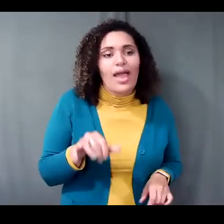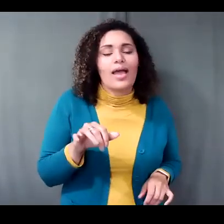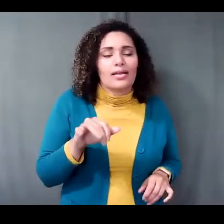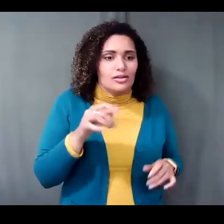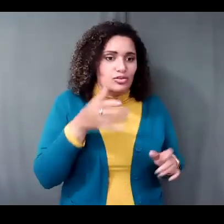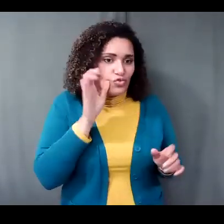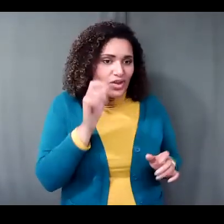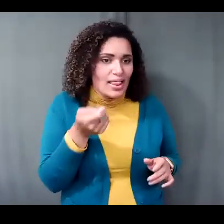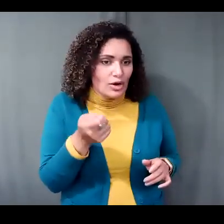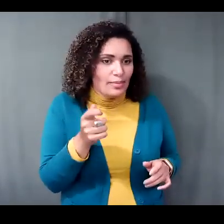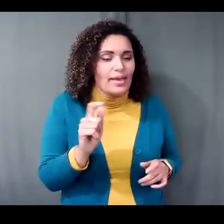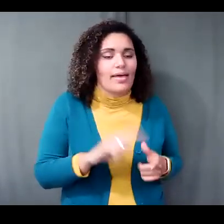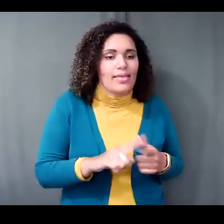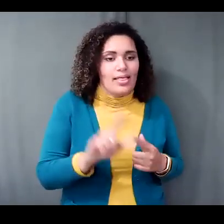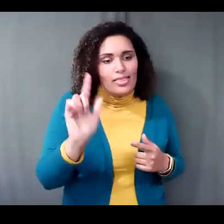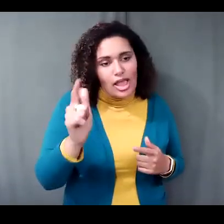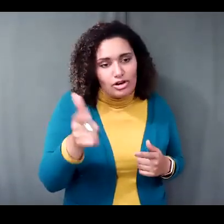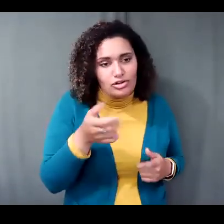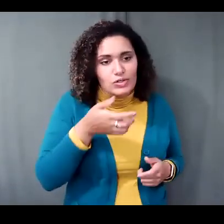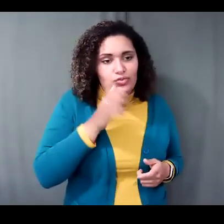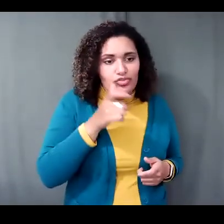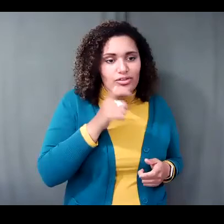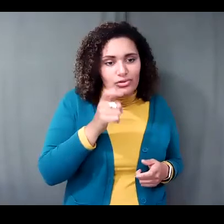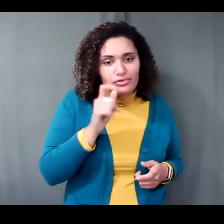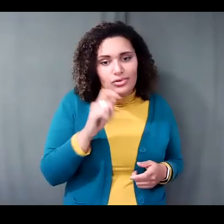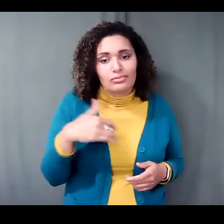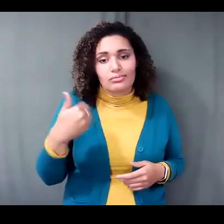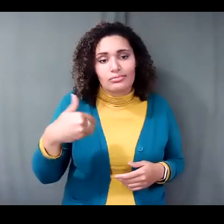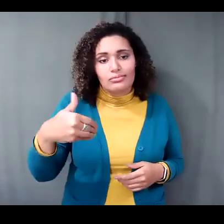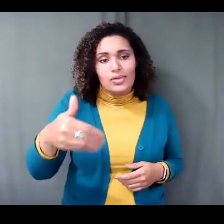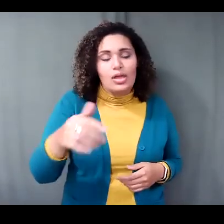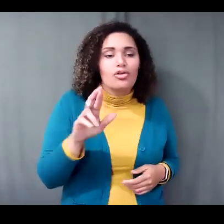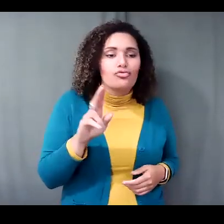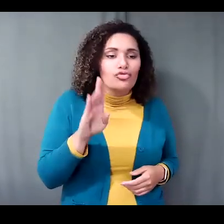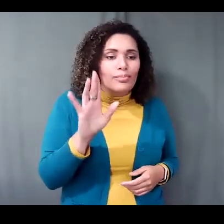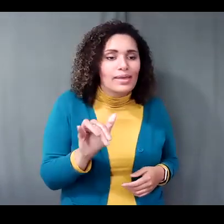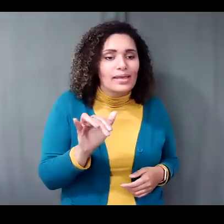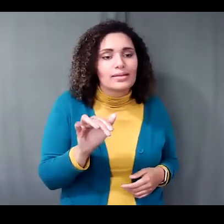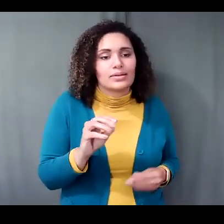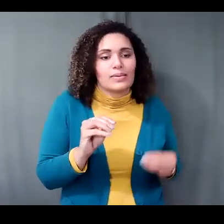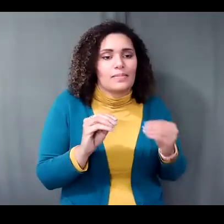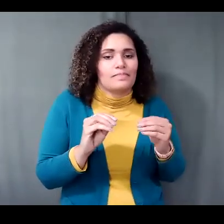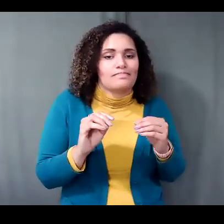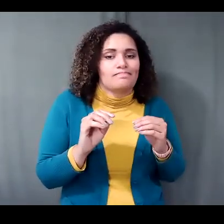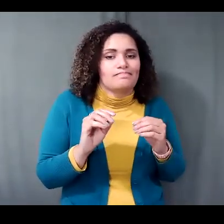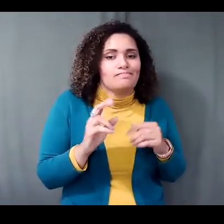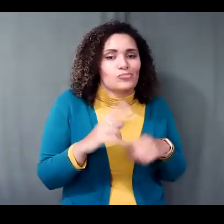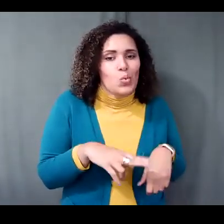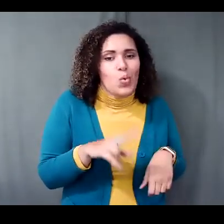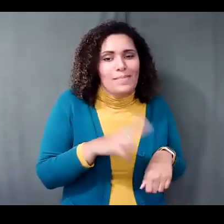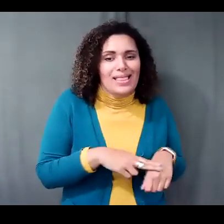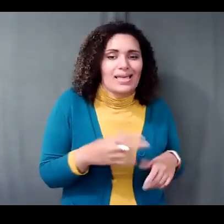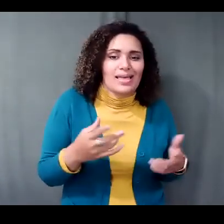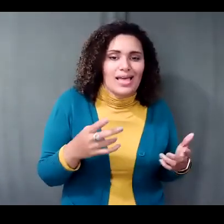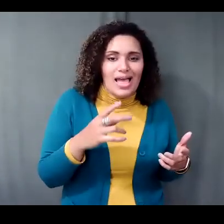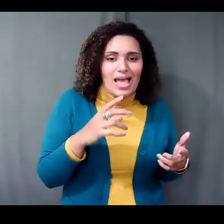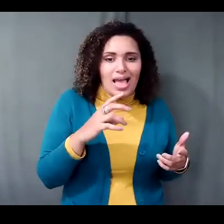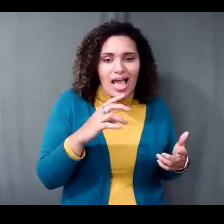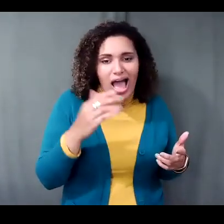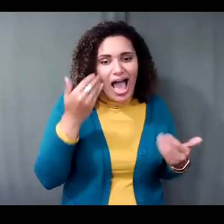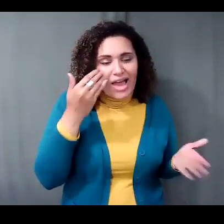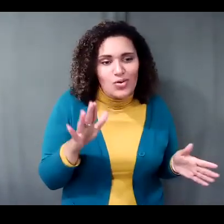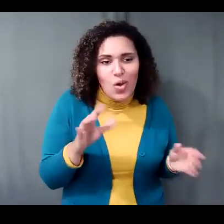You don't need to drink it all at once. It's just, it is what it is. Pull it out and drink it if you want. There was a question about does the cork give you